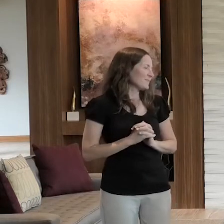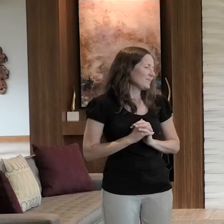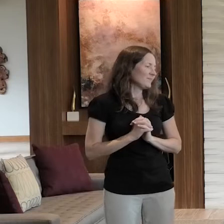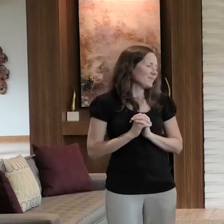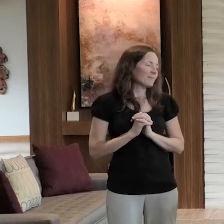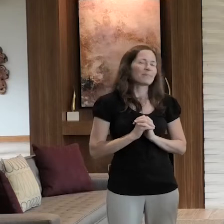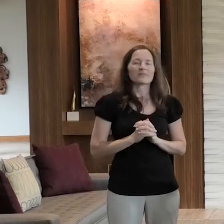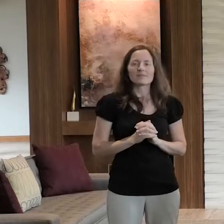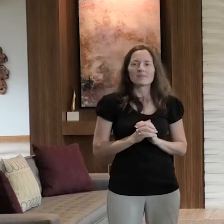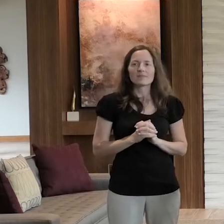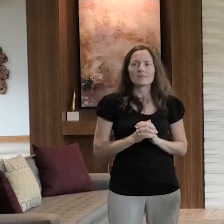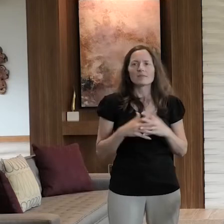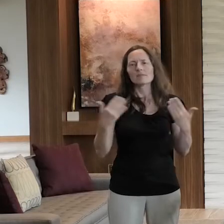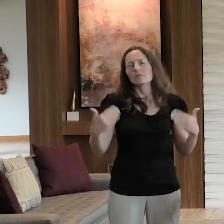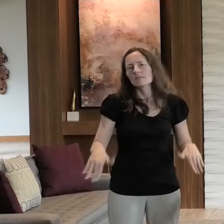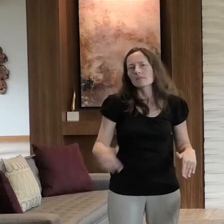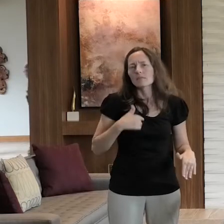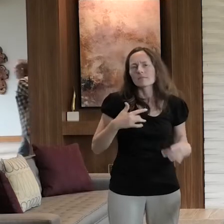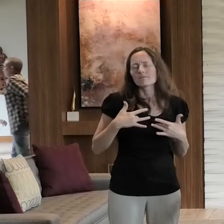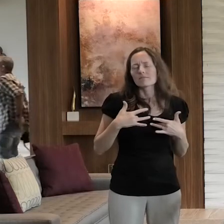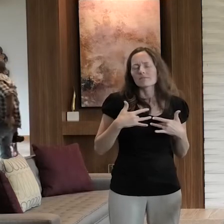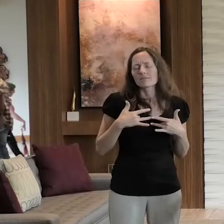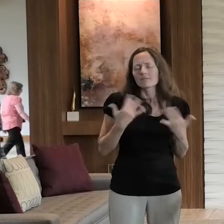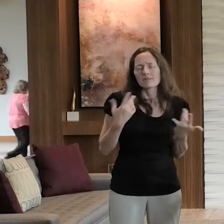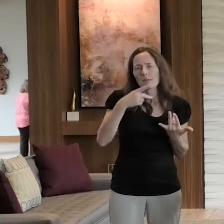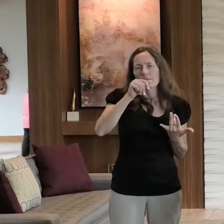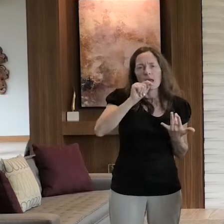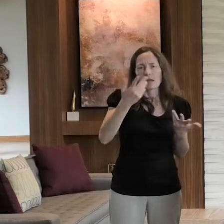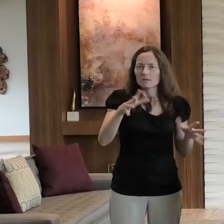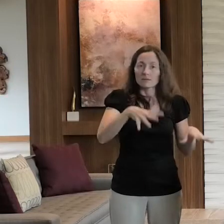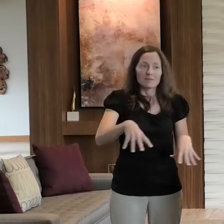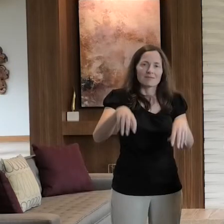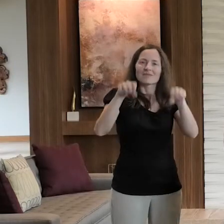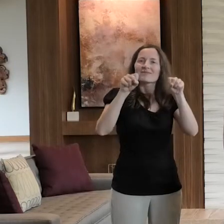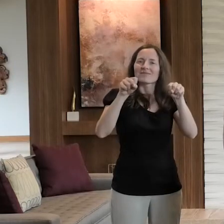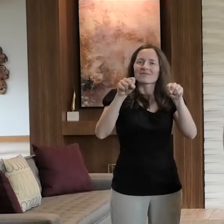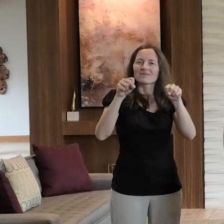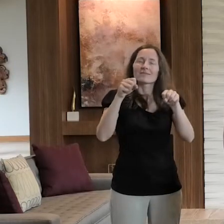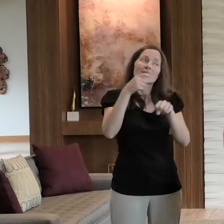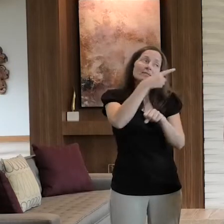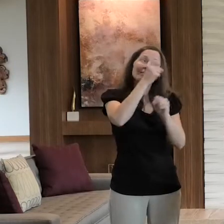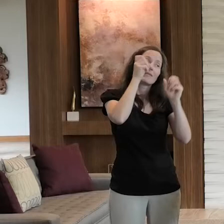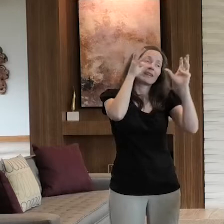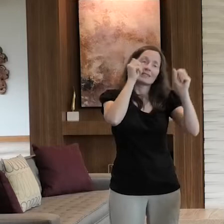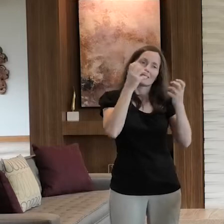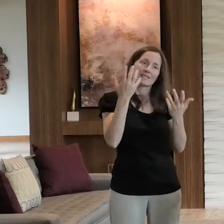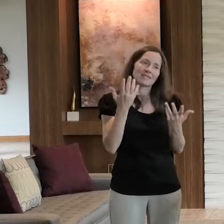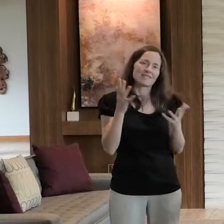And how thrilled I am that Pat has taken over, because you are amazing. Yeah.